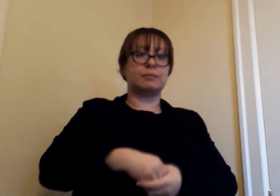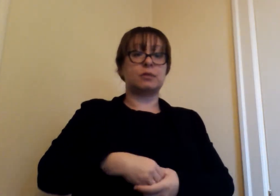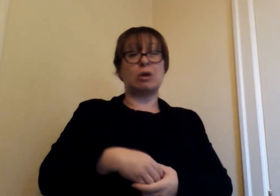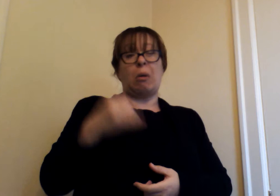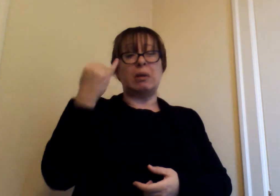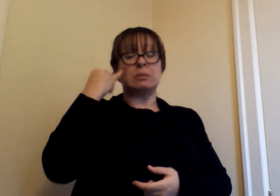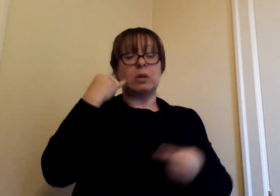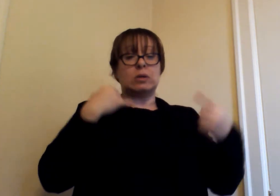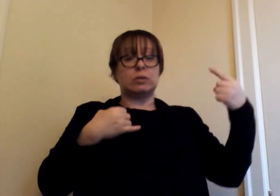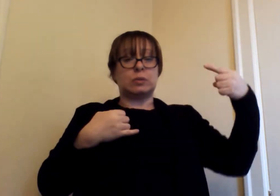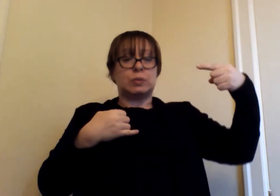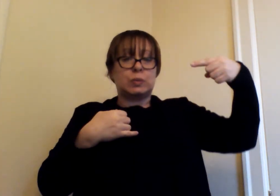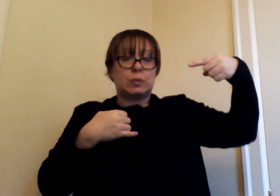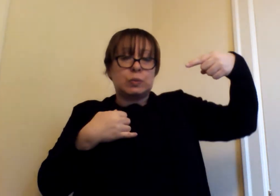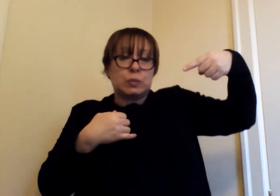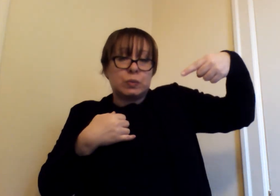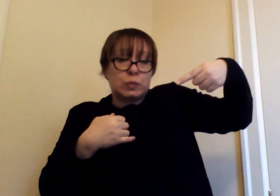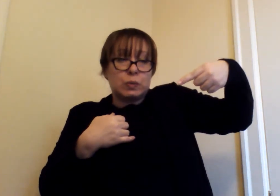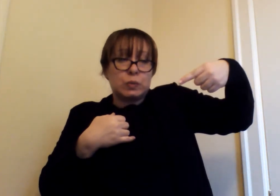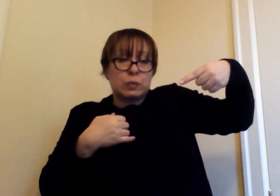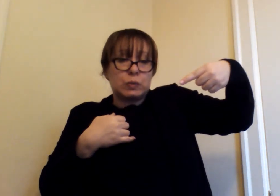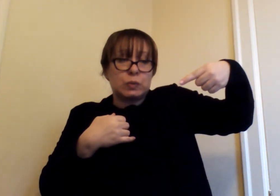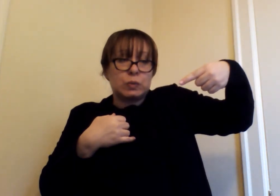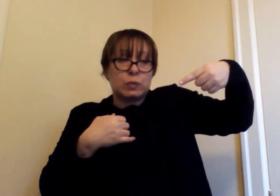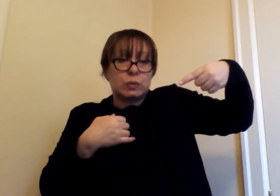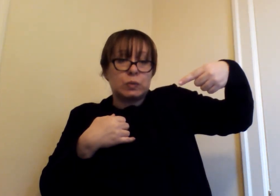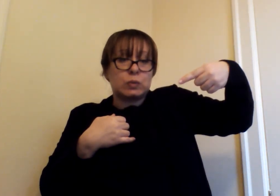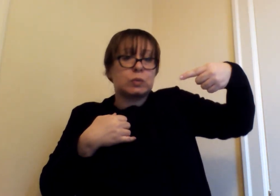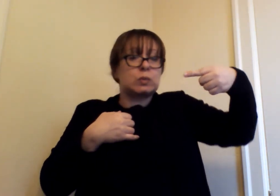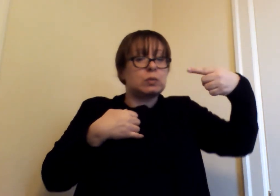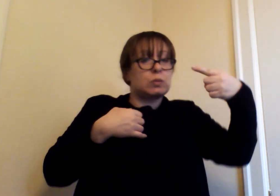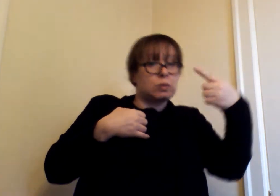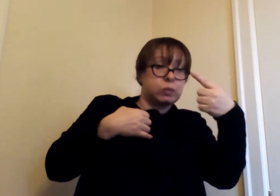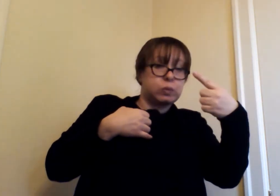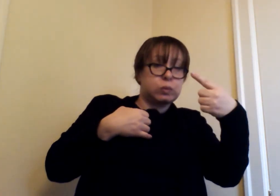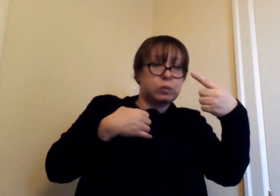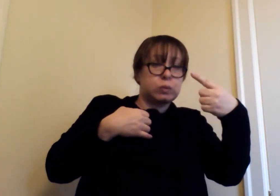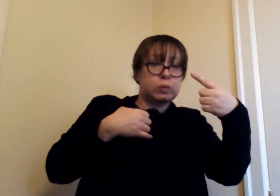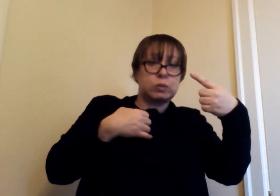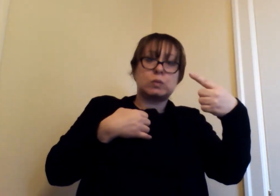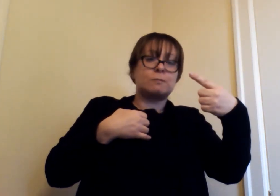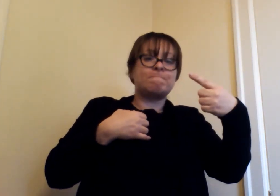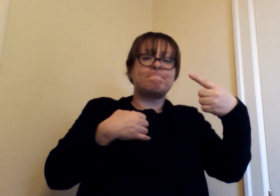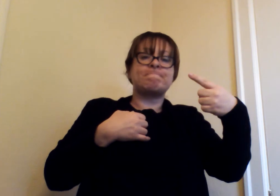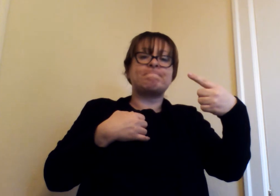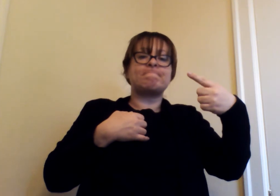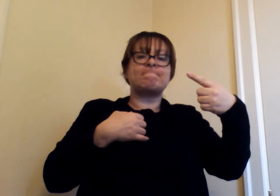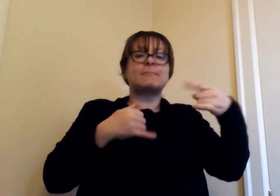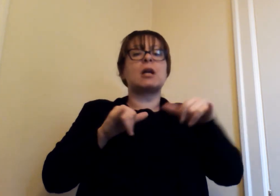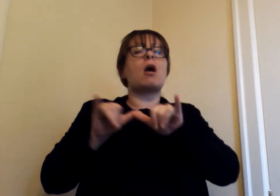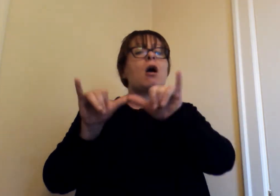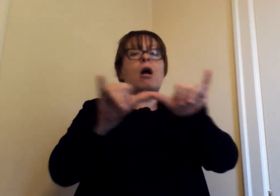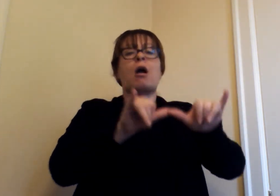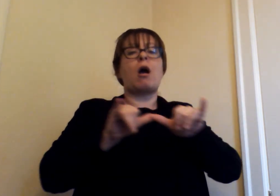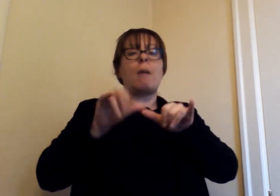too shallow an angle and not lining up precisely with the vein are two common reasons for missing the vein. To